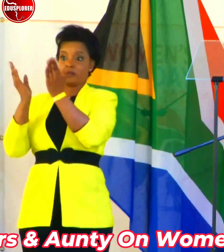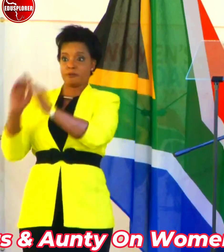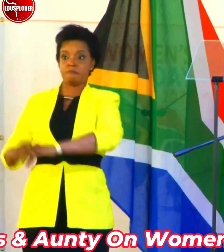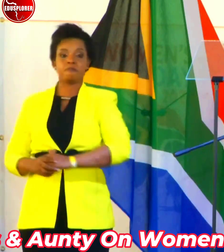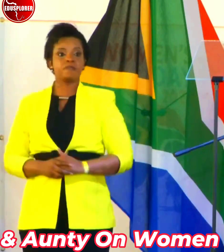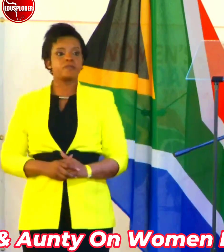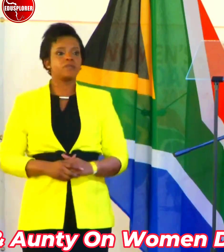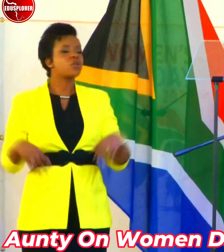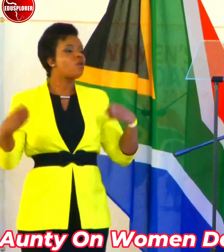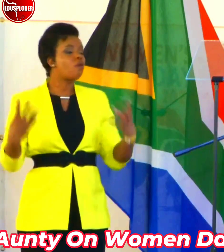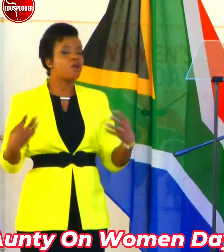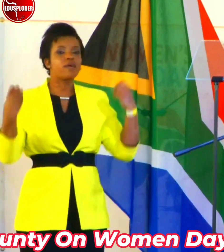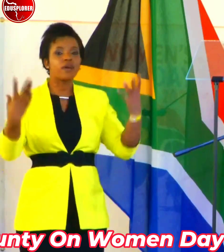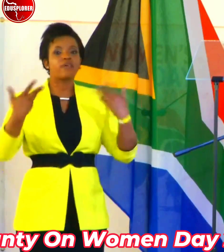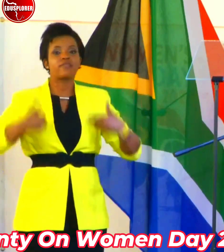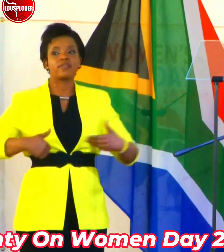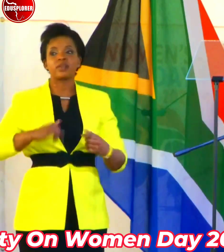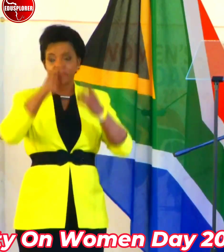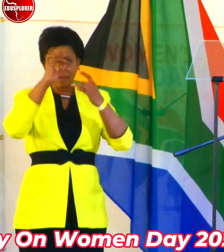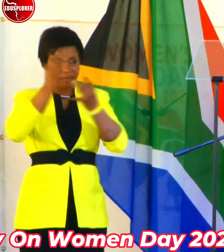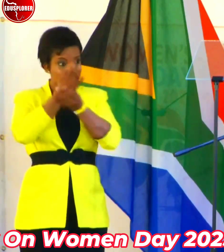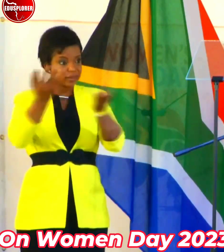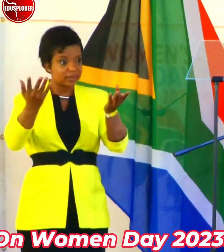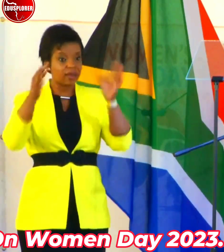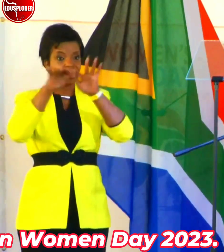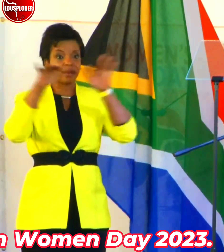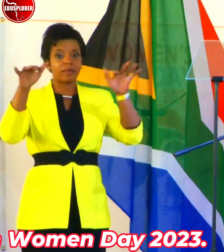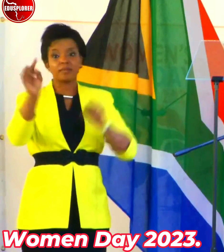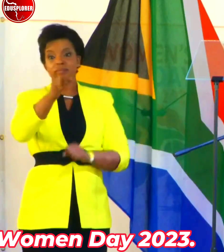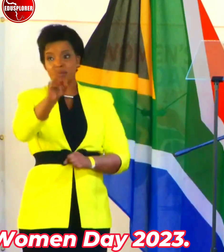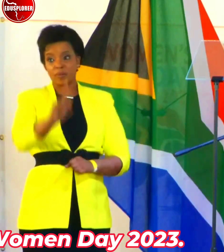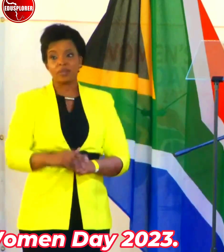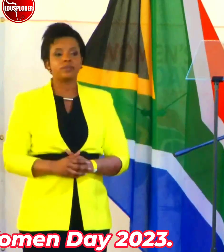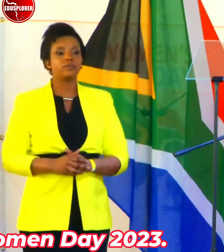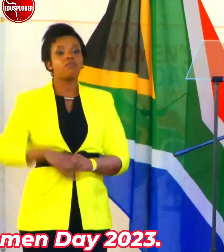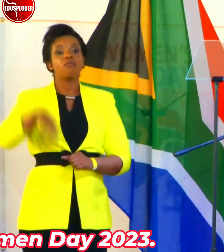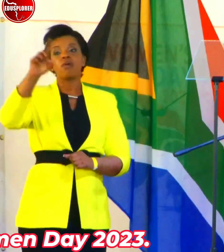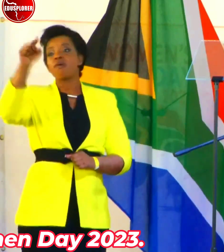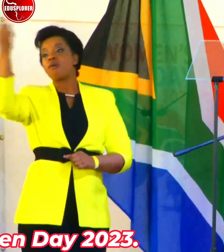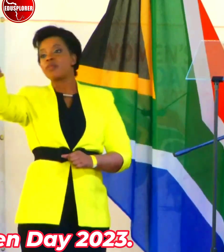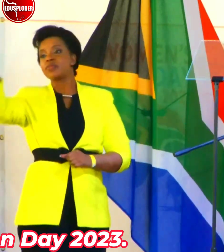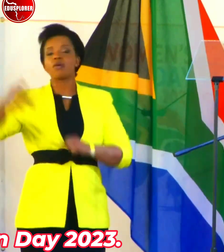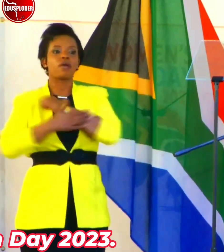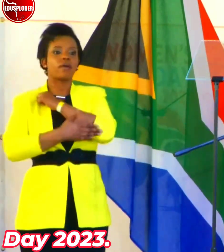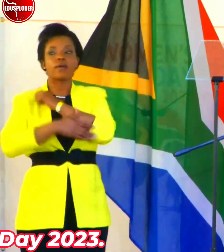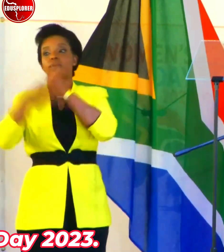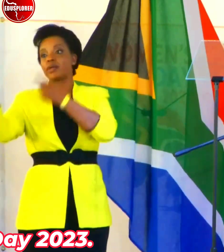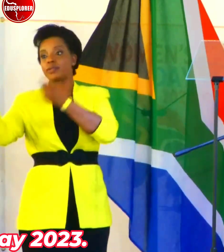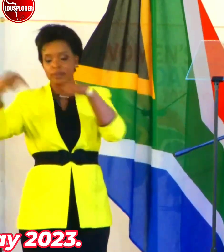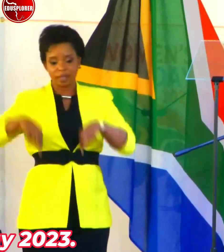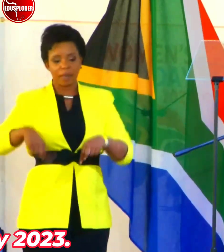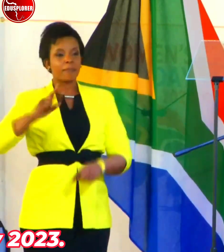I often tell people that whenever we had visits from other countries, when heads of state come